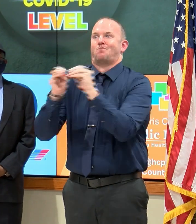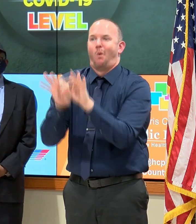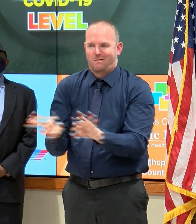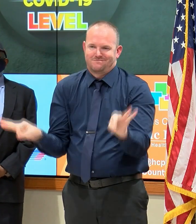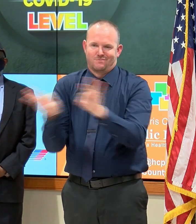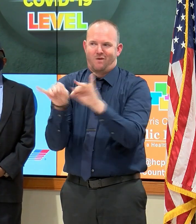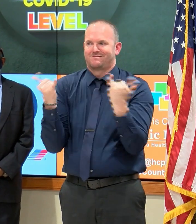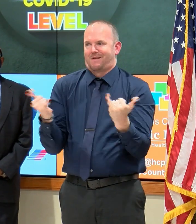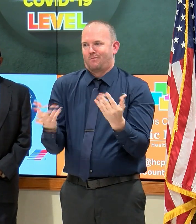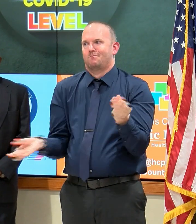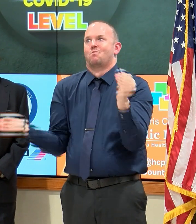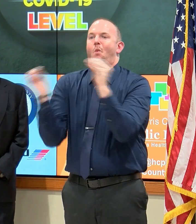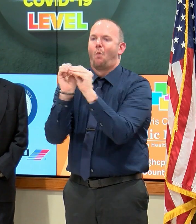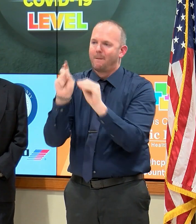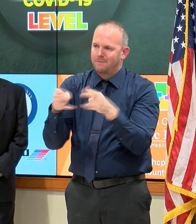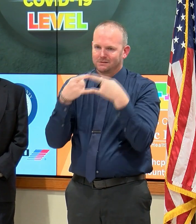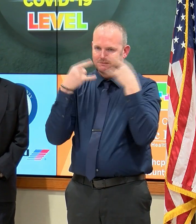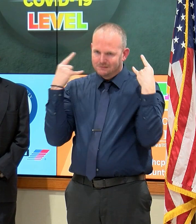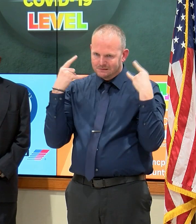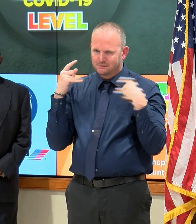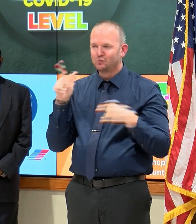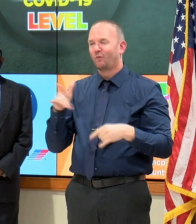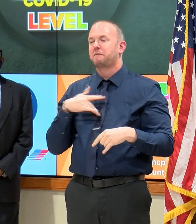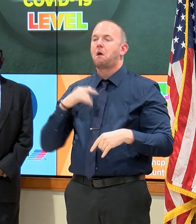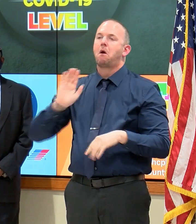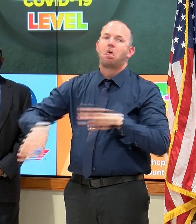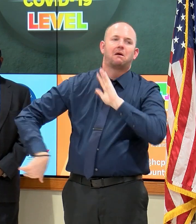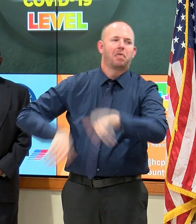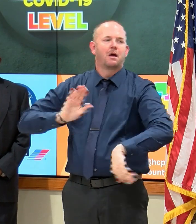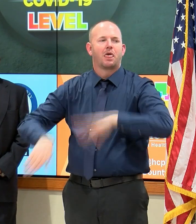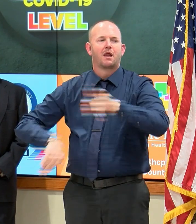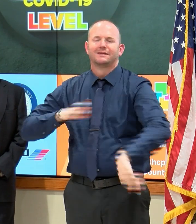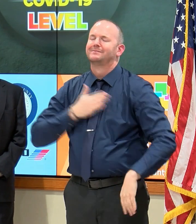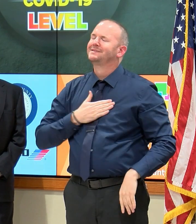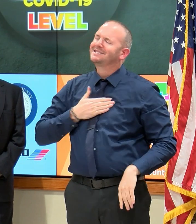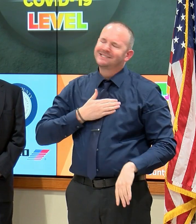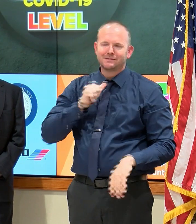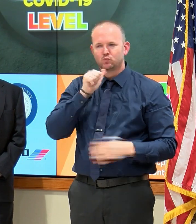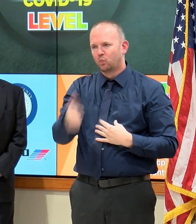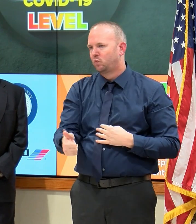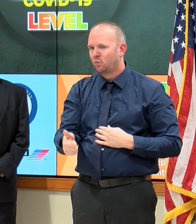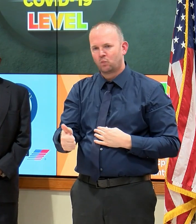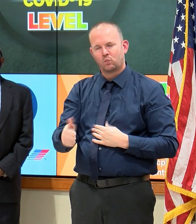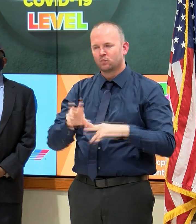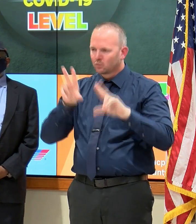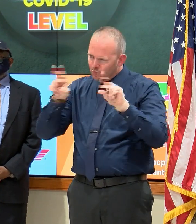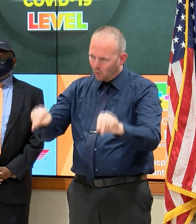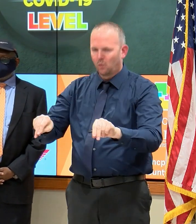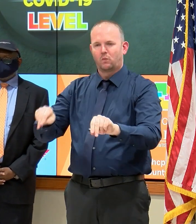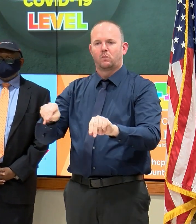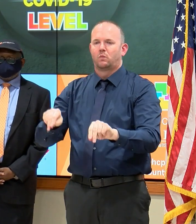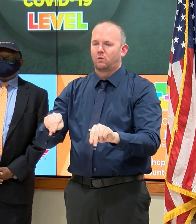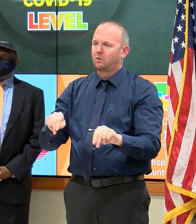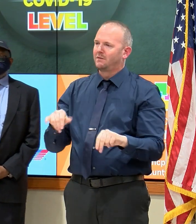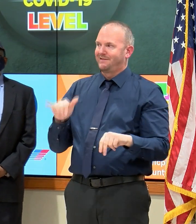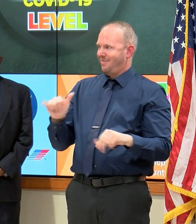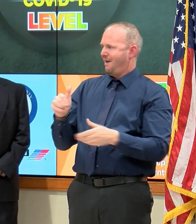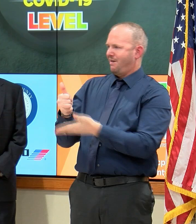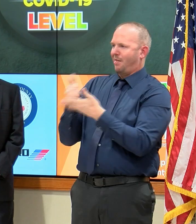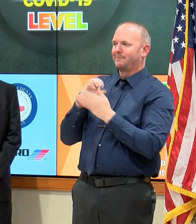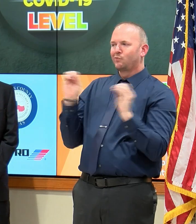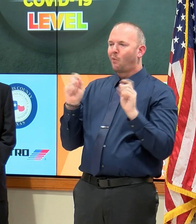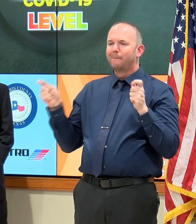lightly or assume that the virus is under control. As Judge Hidalgo said, the virus is not under control. The community spread is not